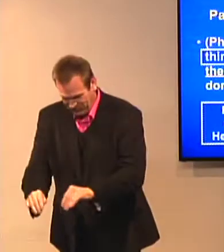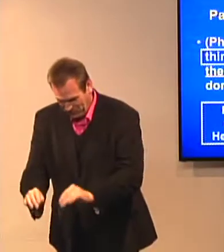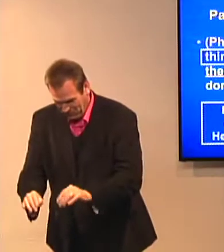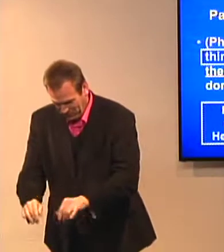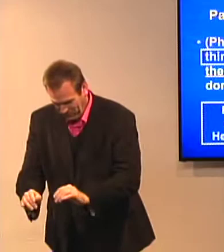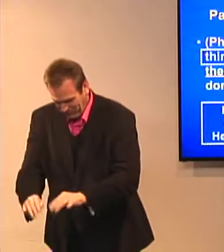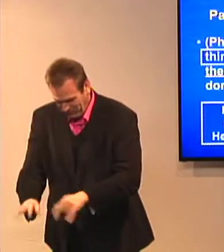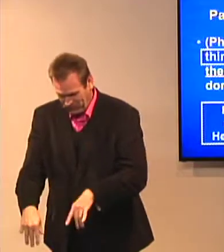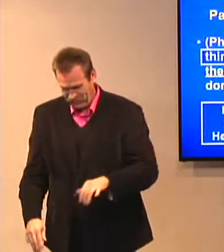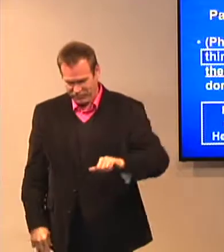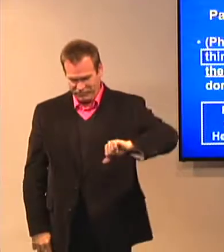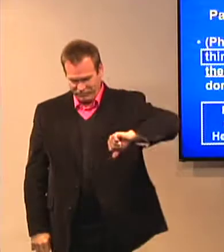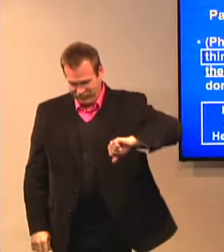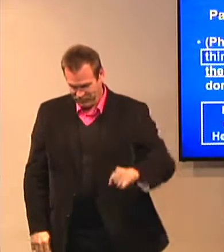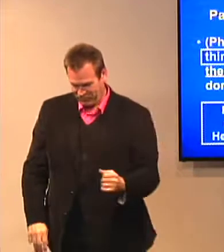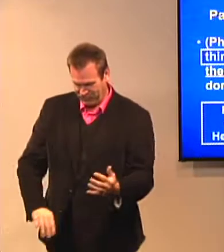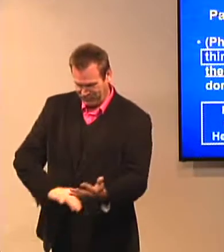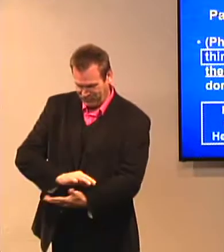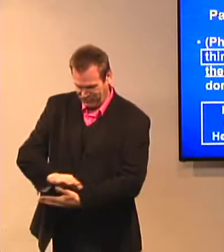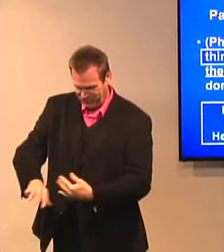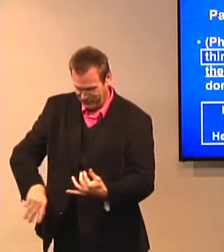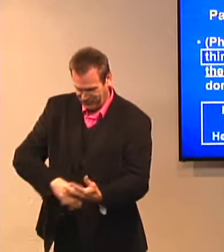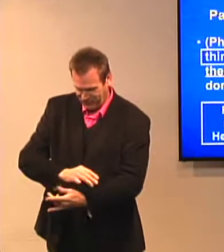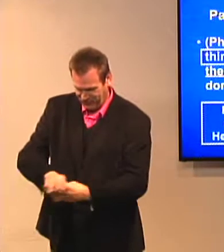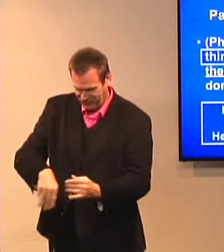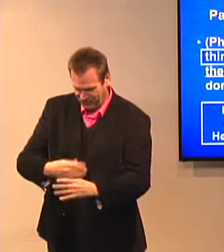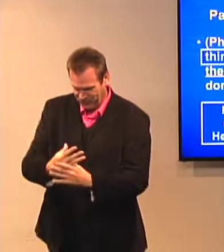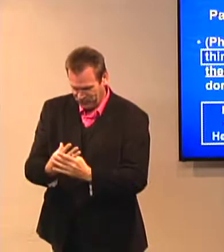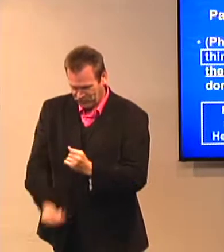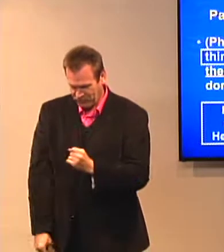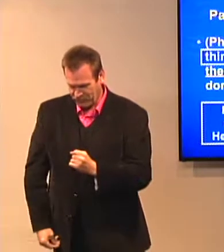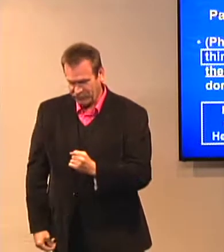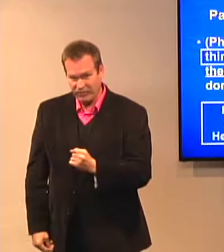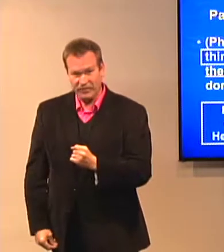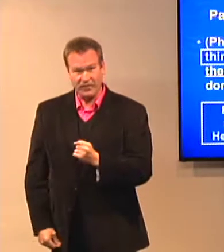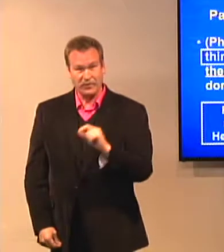old life, I need to be tossing away these things, flush down the toilet, as to say.